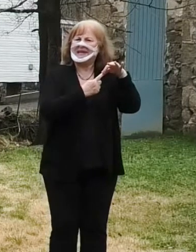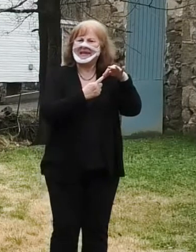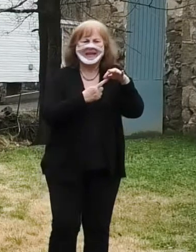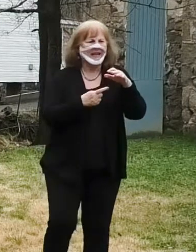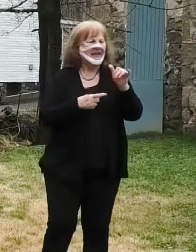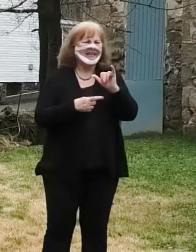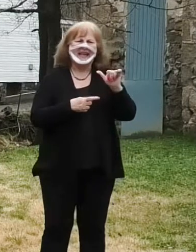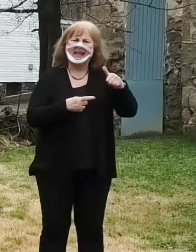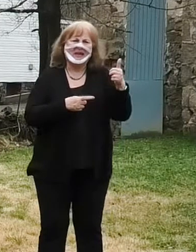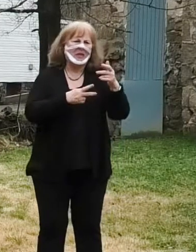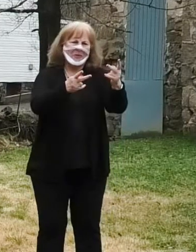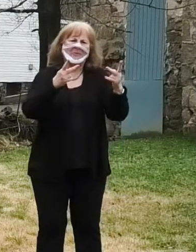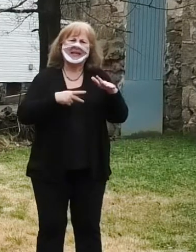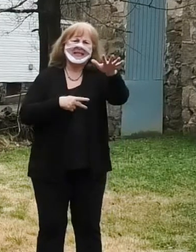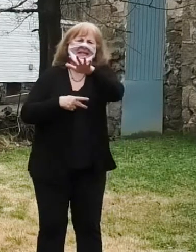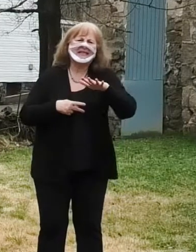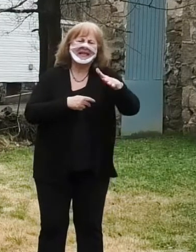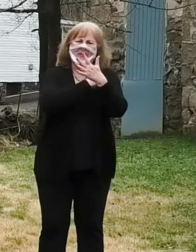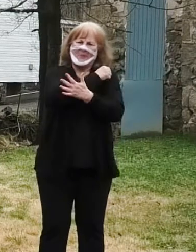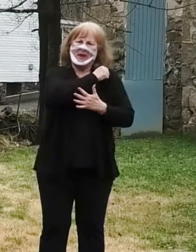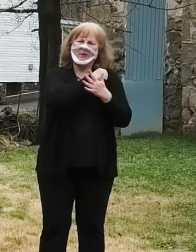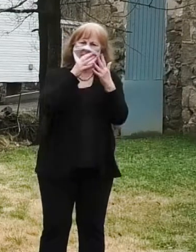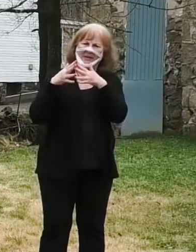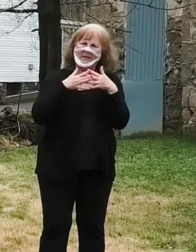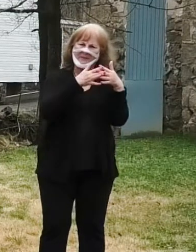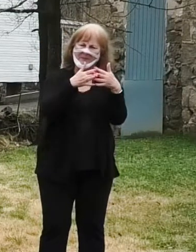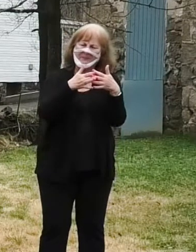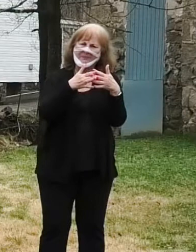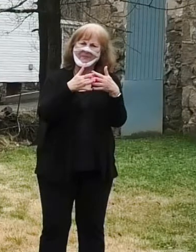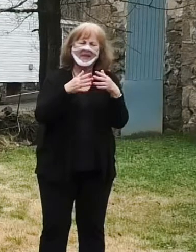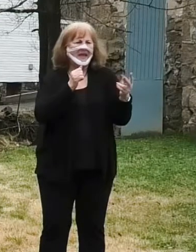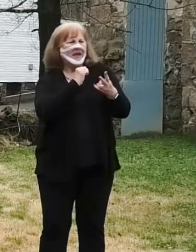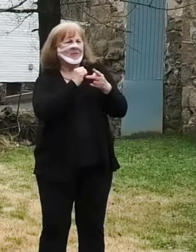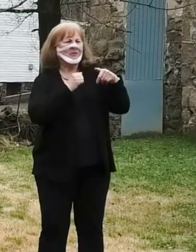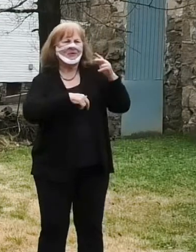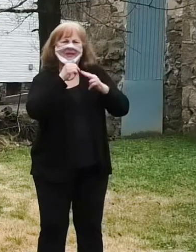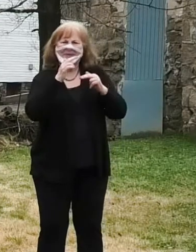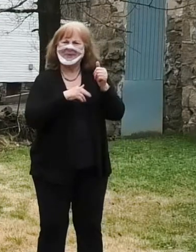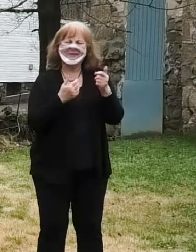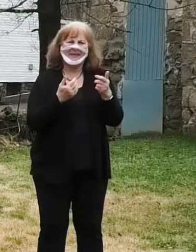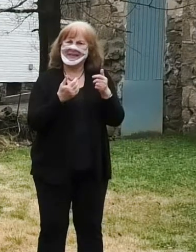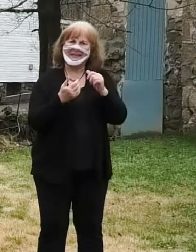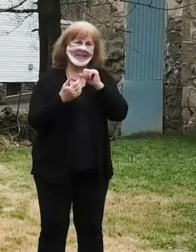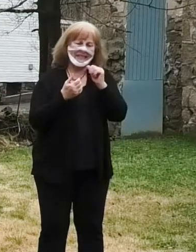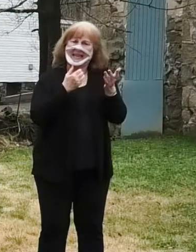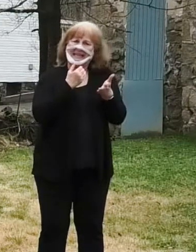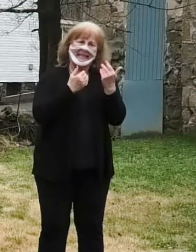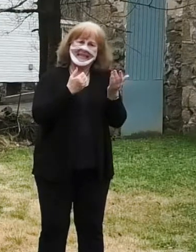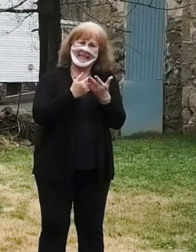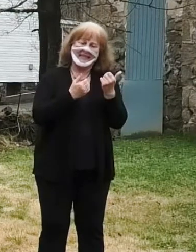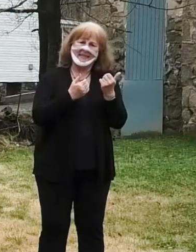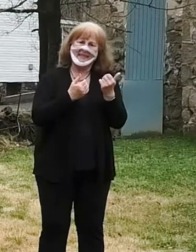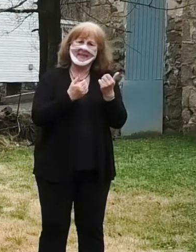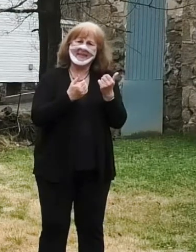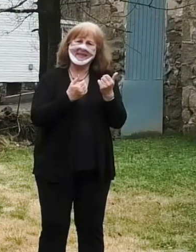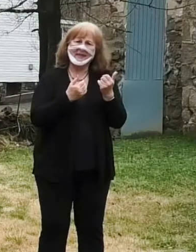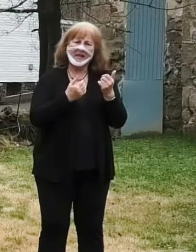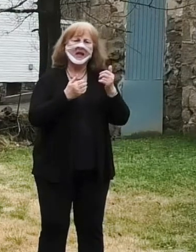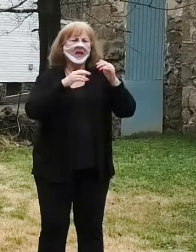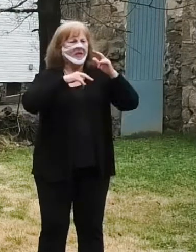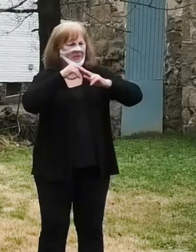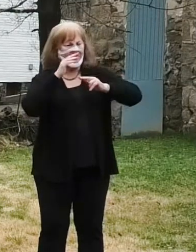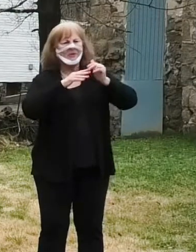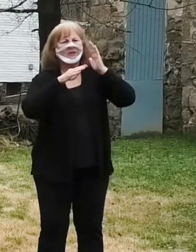place in America. And preserving these buildings is no small thing, because they'll help to continue to